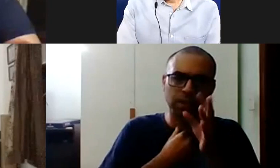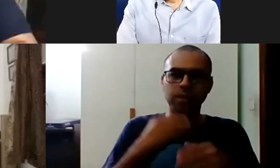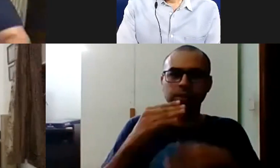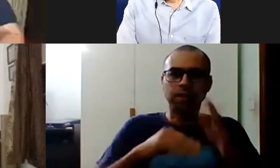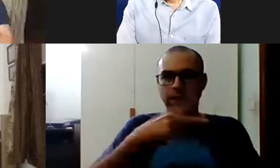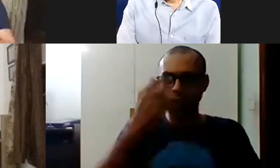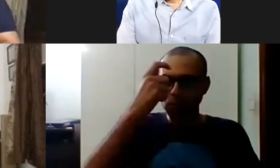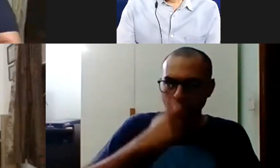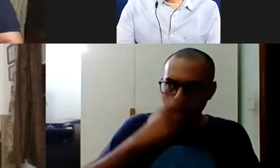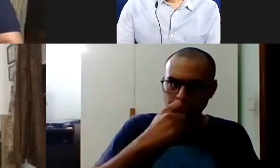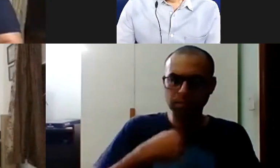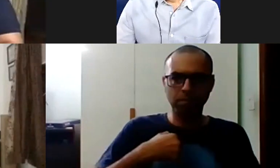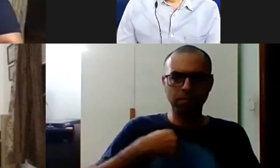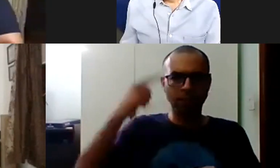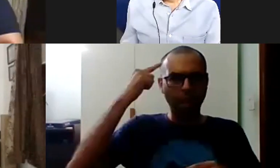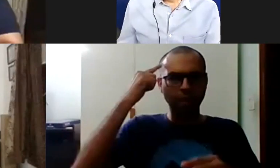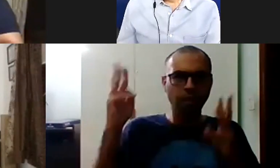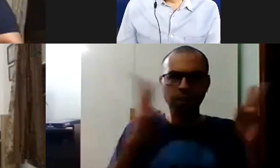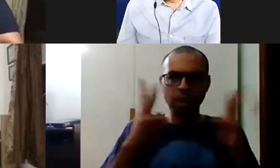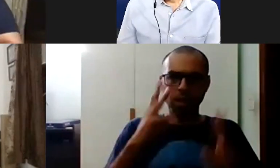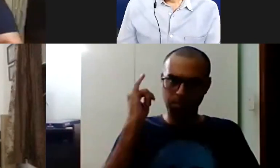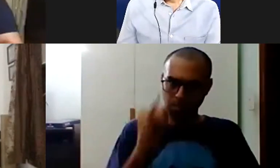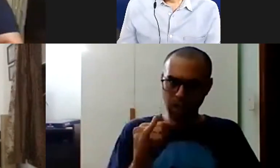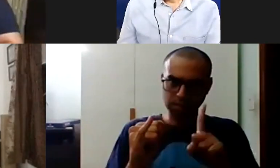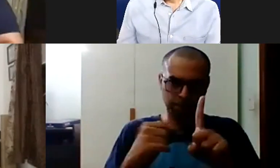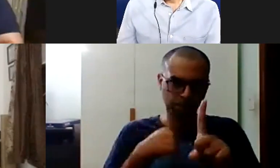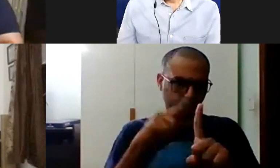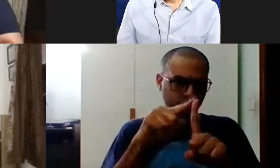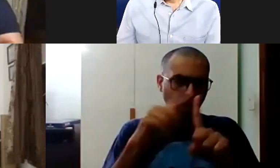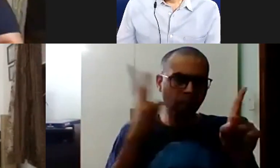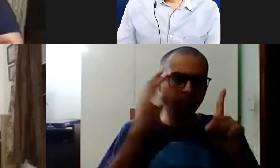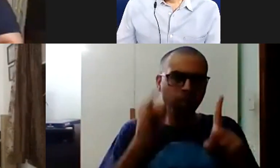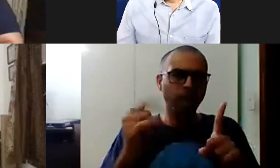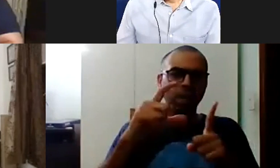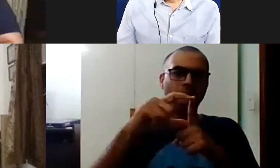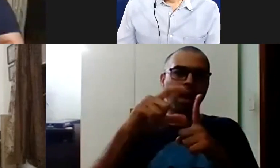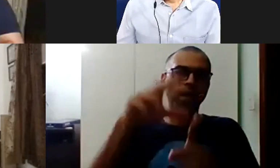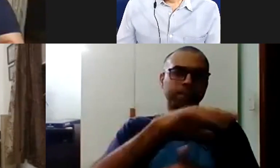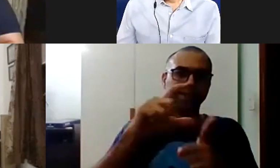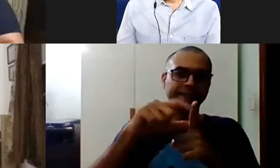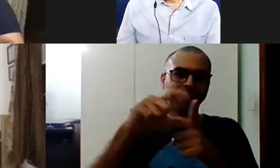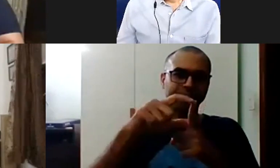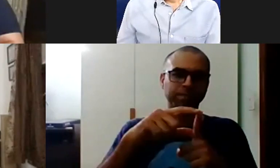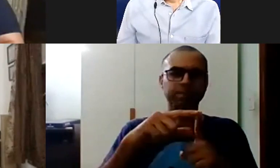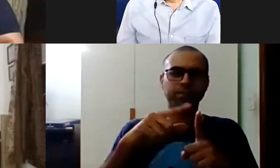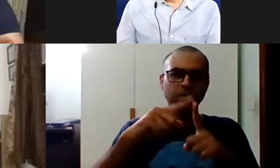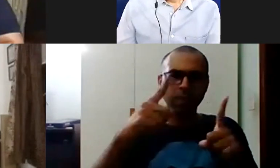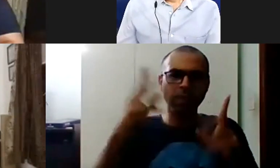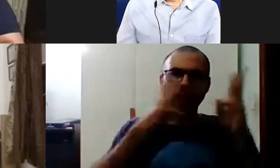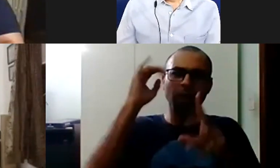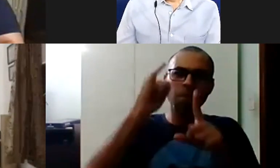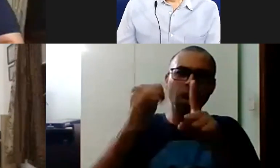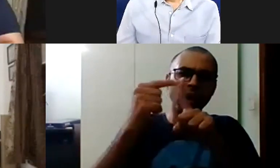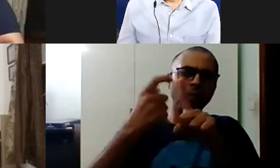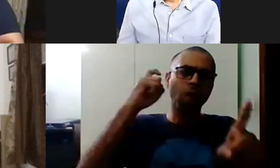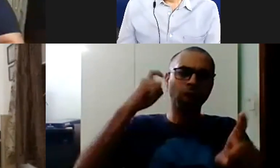having cough also, and then we had cold also. So we were thinking, you know, maybe it's just a bad weather because you know in Delhi the weather is pretty